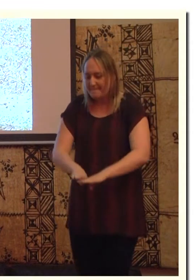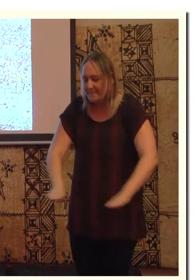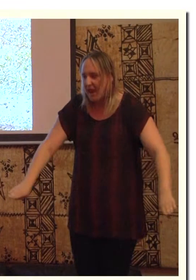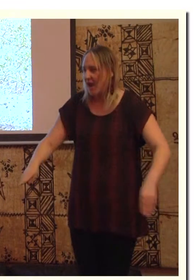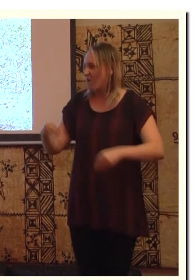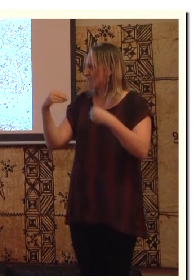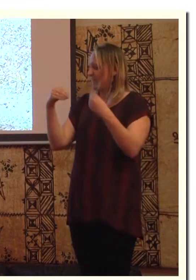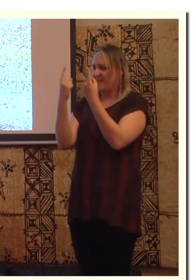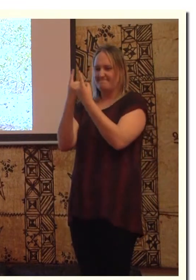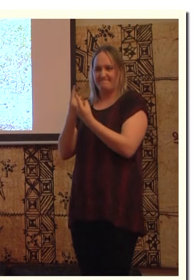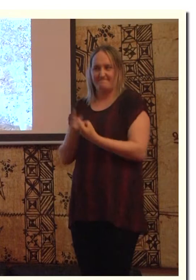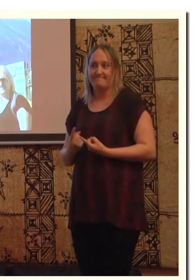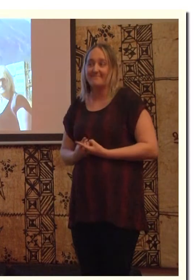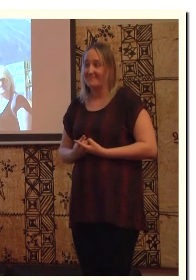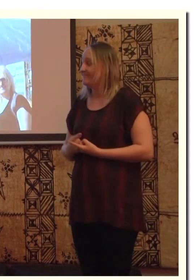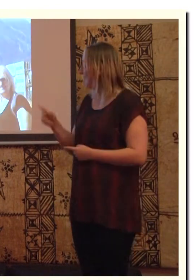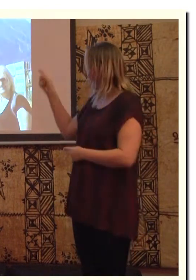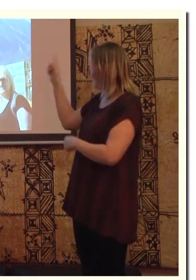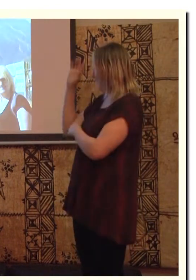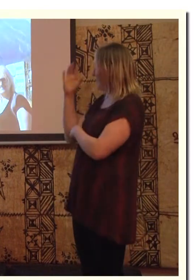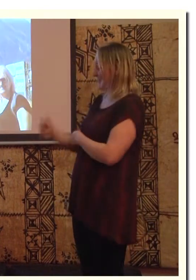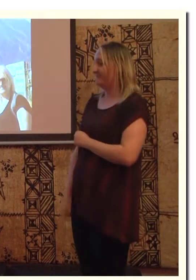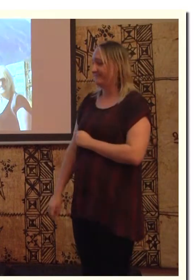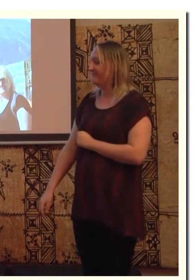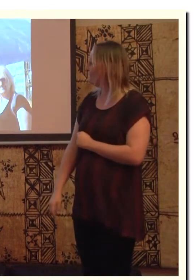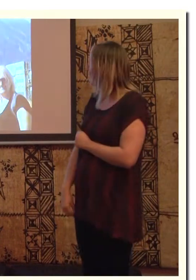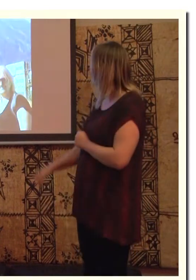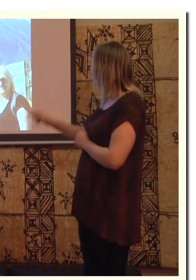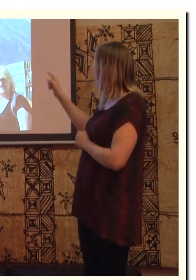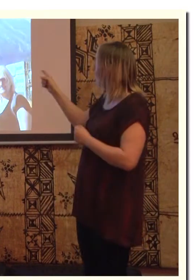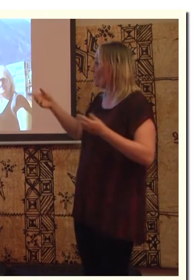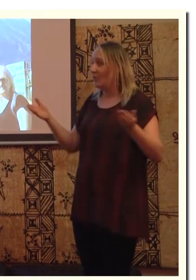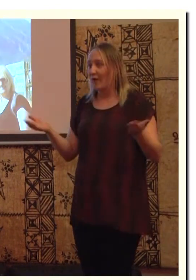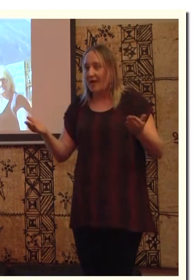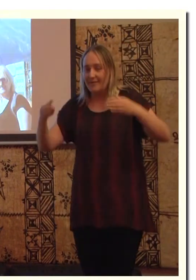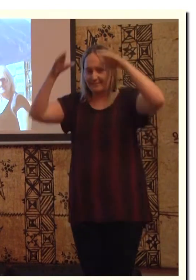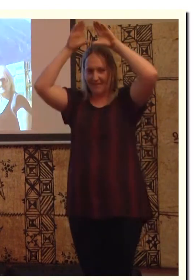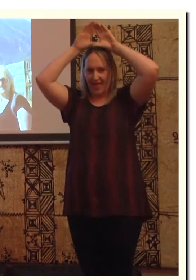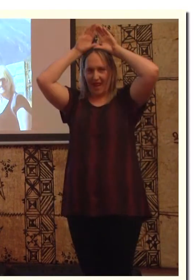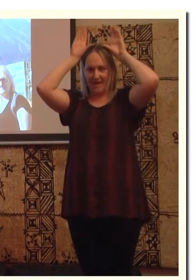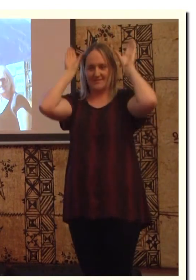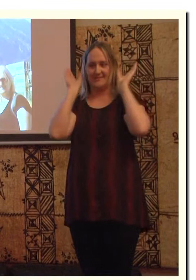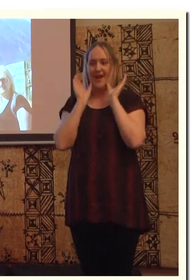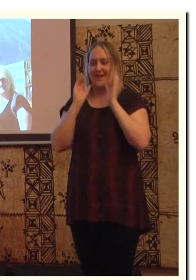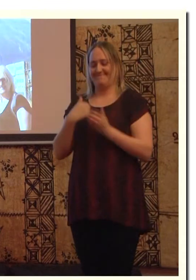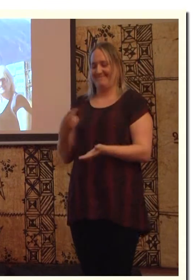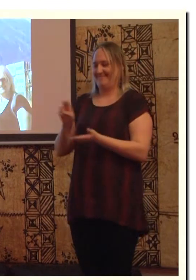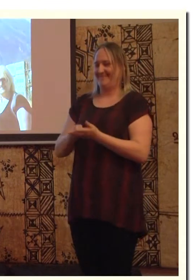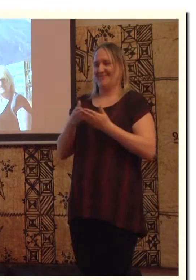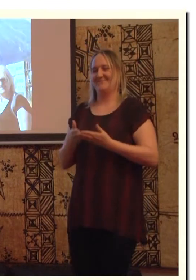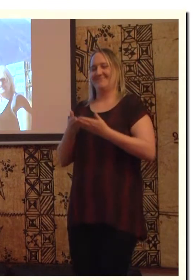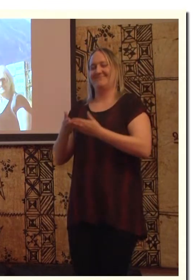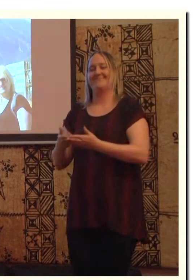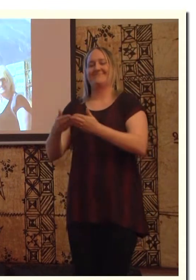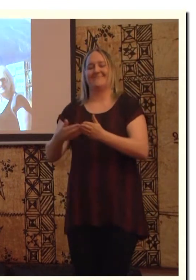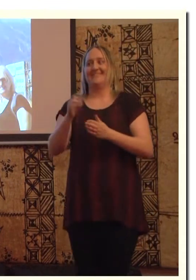they make rubber products like erasers, tires, and all sorts of things from that tree. This is